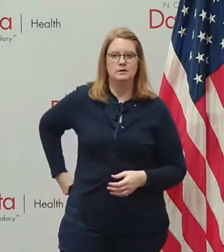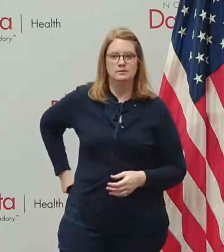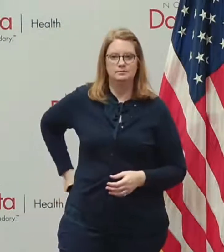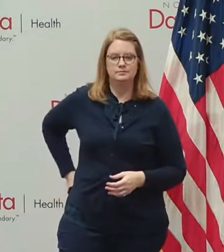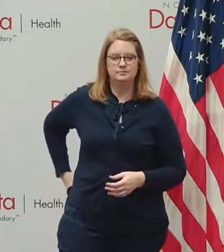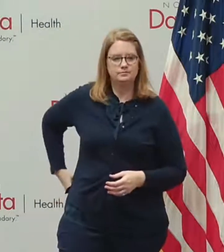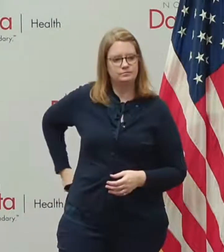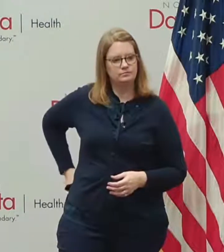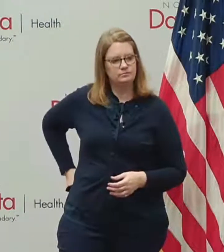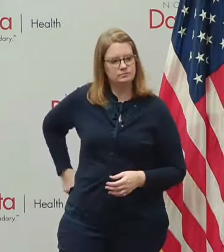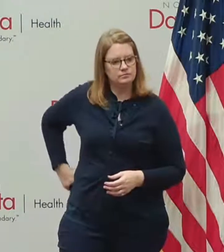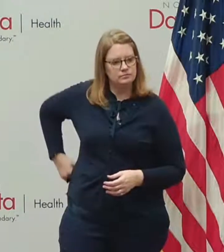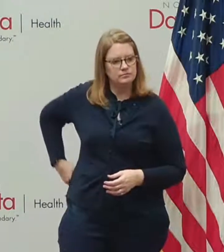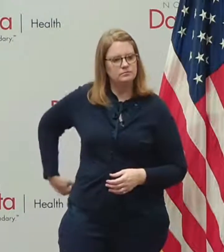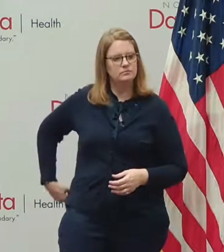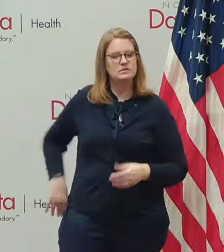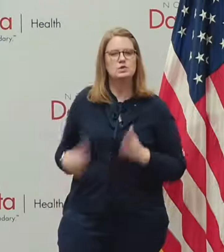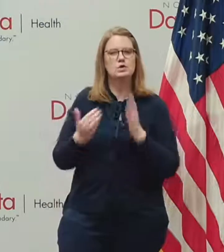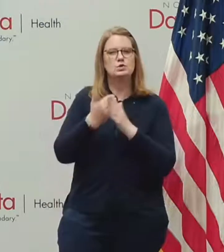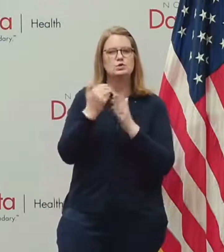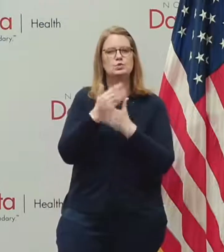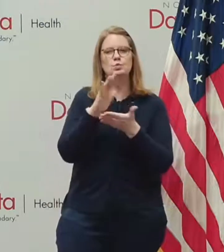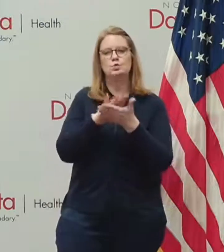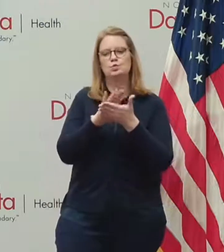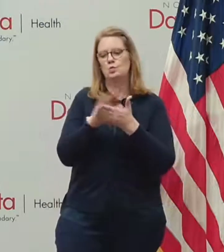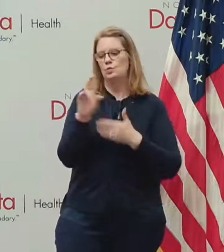Next topic is new school dashboard.